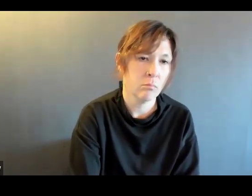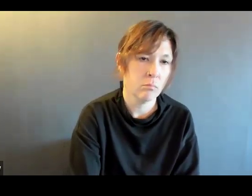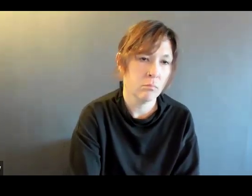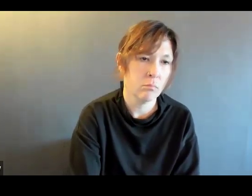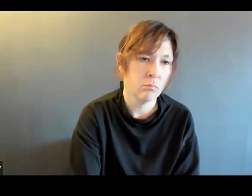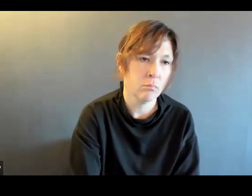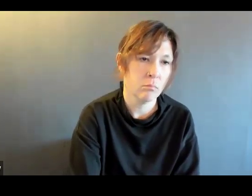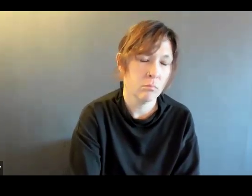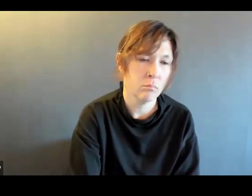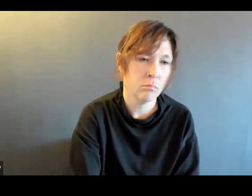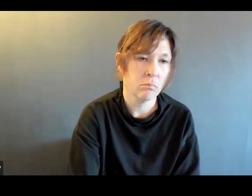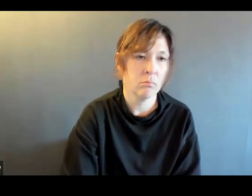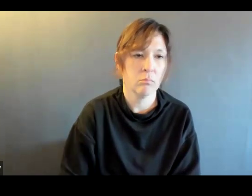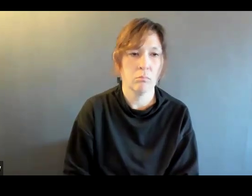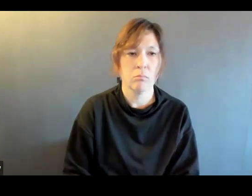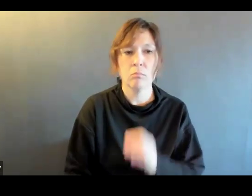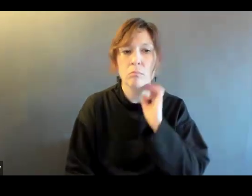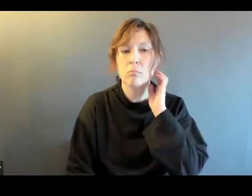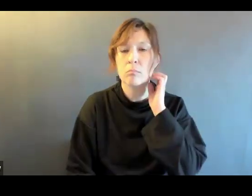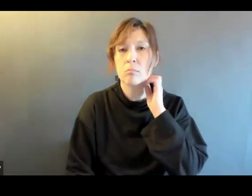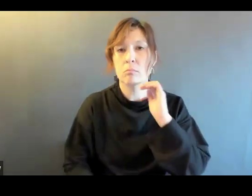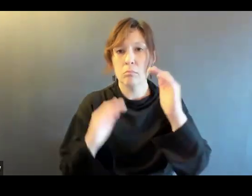The next speakers are